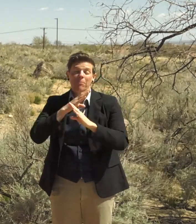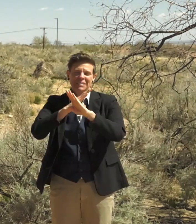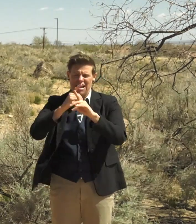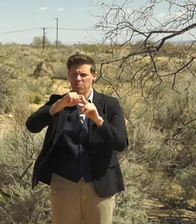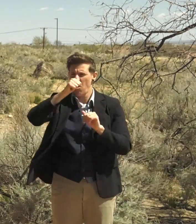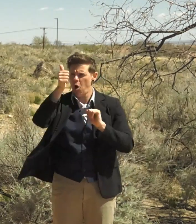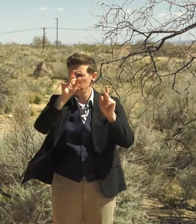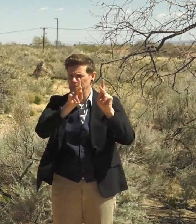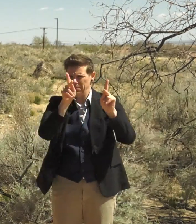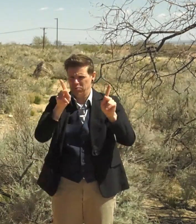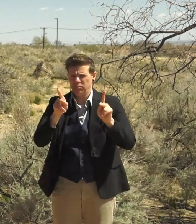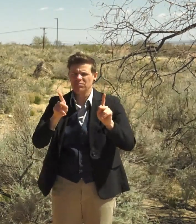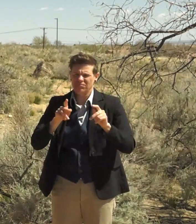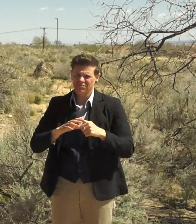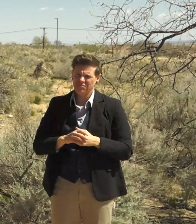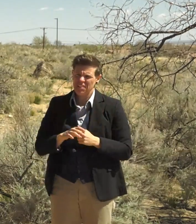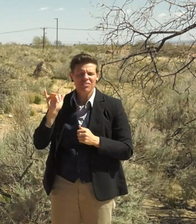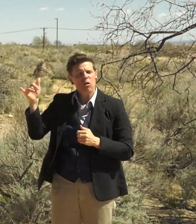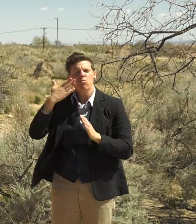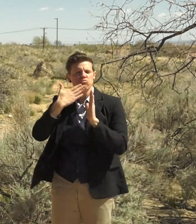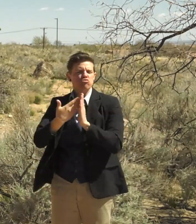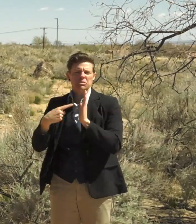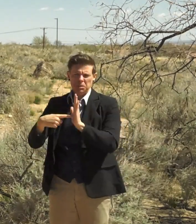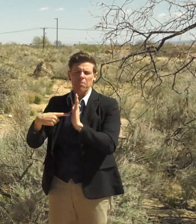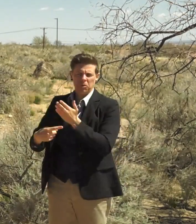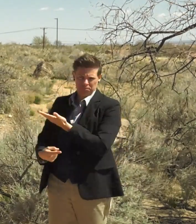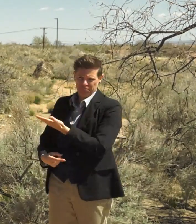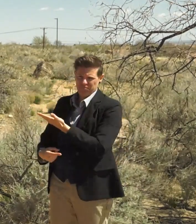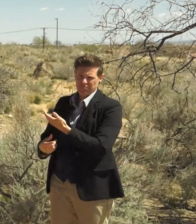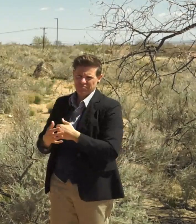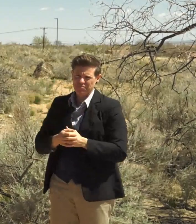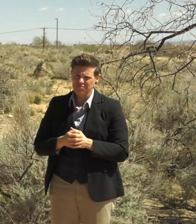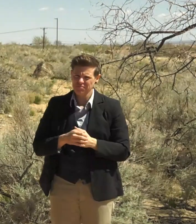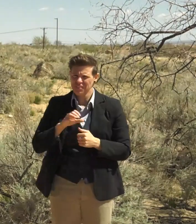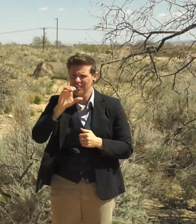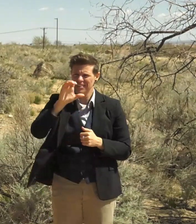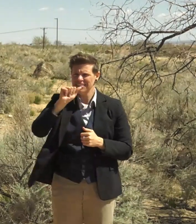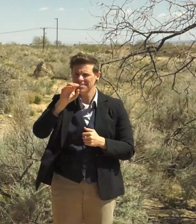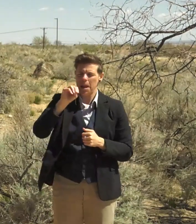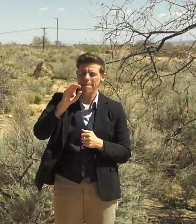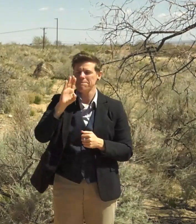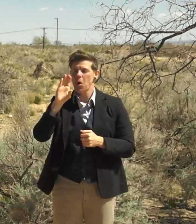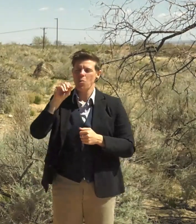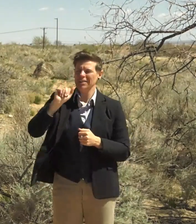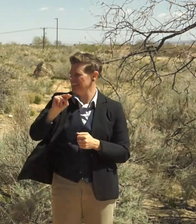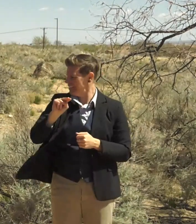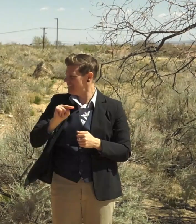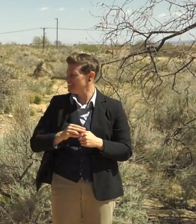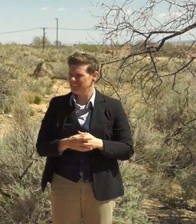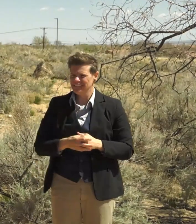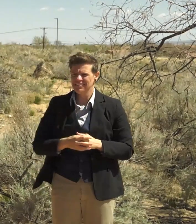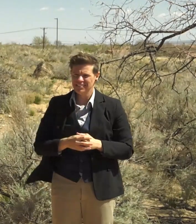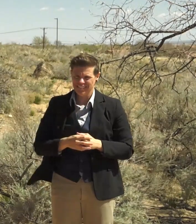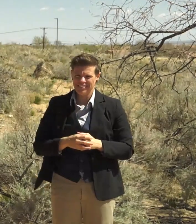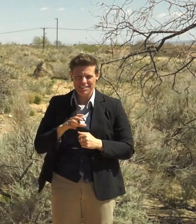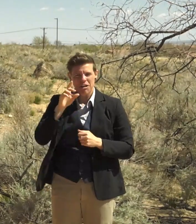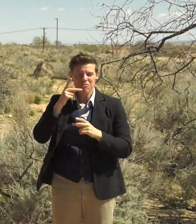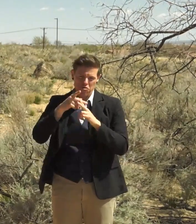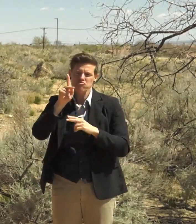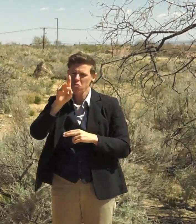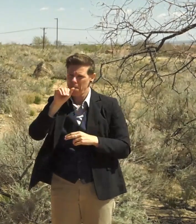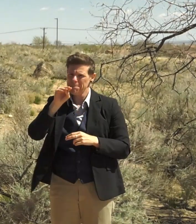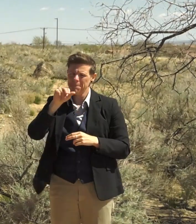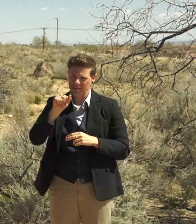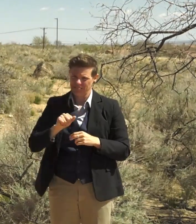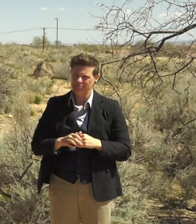that's our example with our Cambodian krama, or a scarf for anyone at home. And Alicia is going to demonstrate